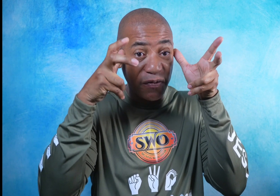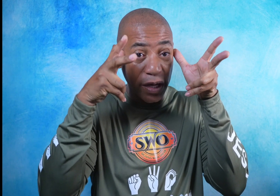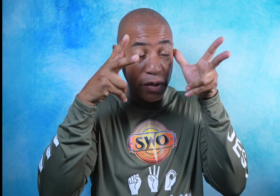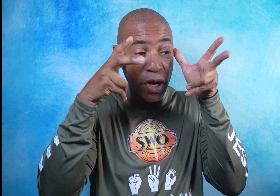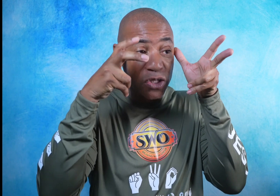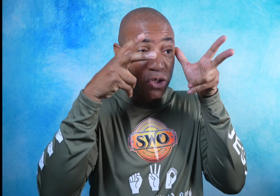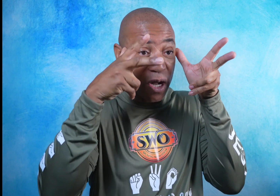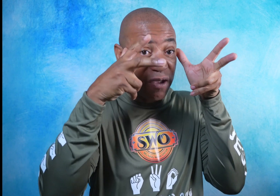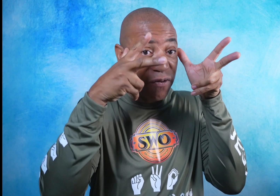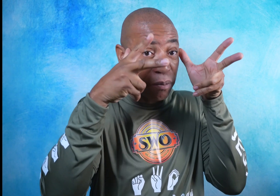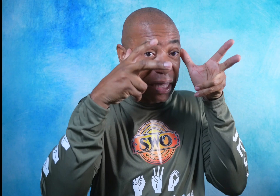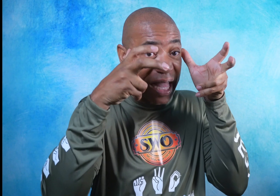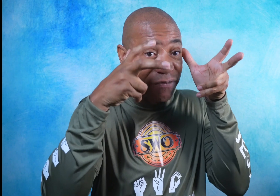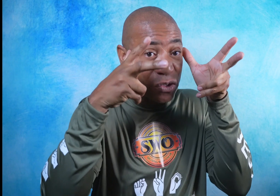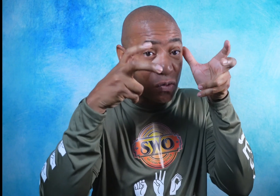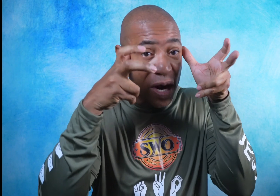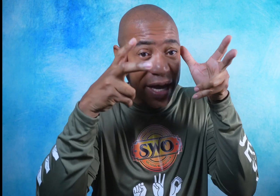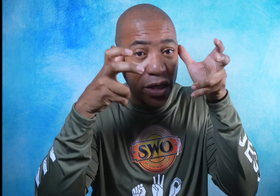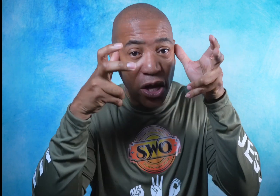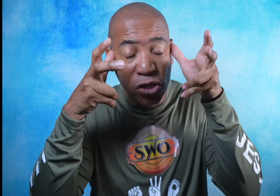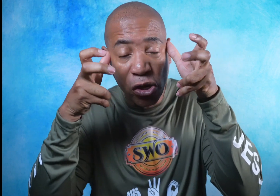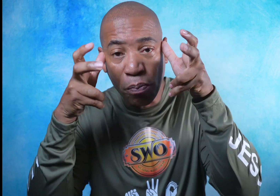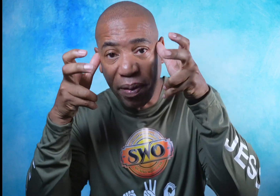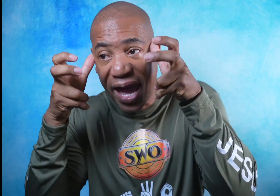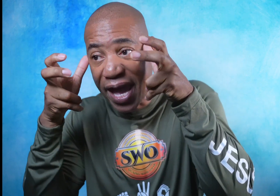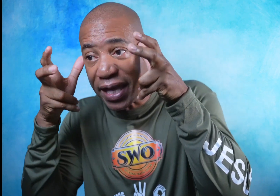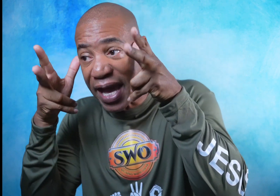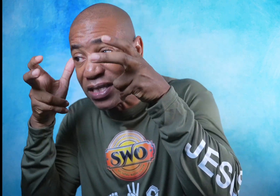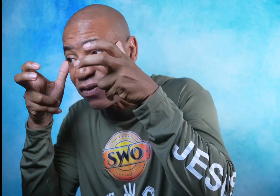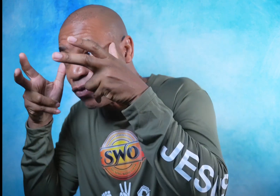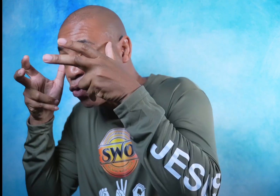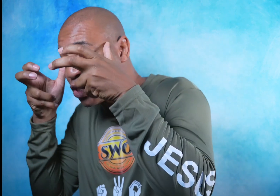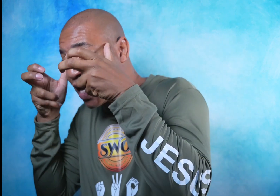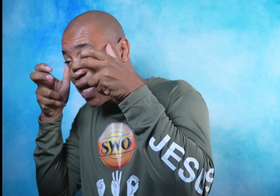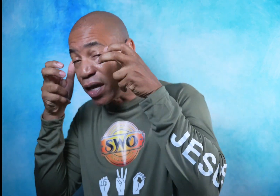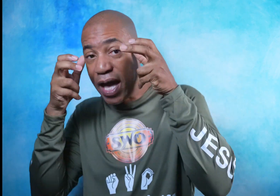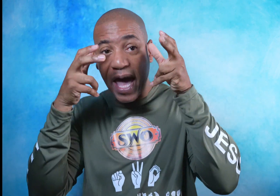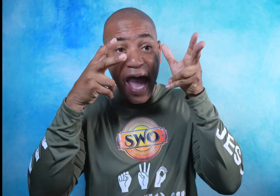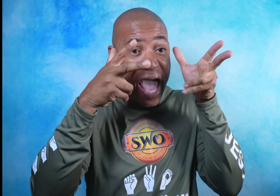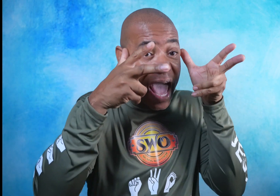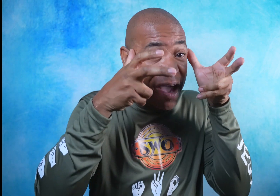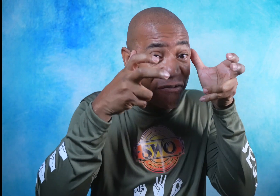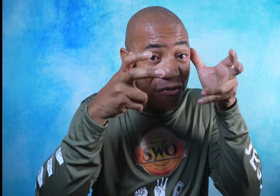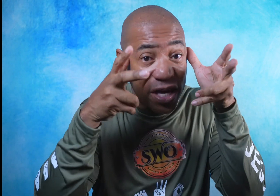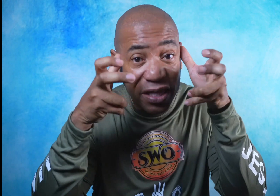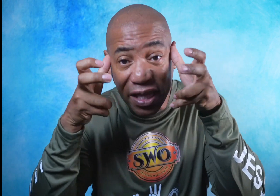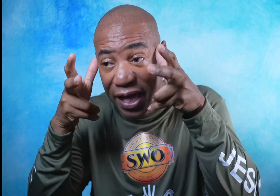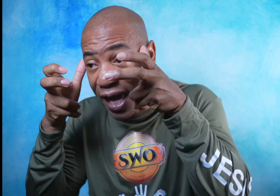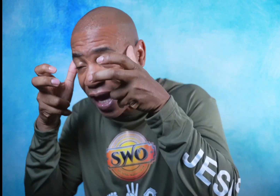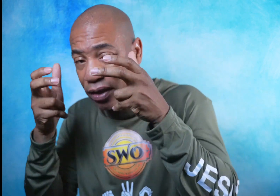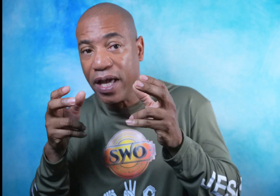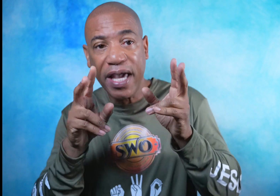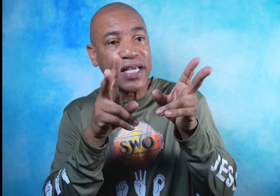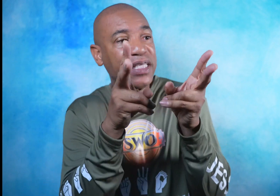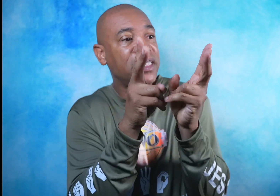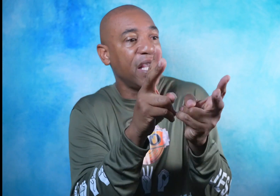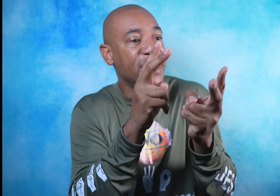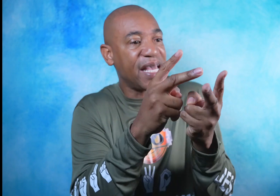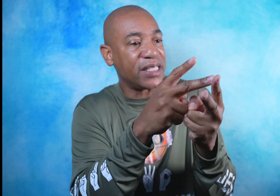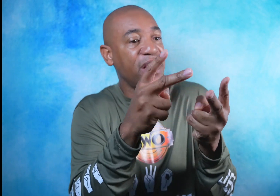finger starting from left to right. You're panning as if you're taking everything in. It's as if